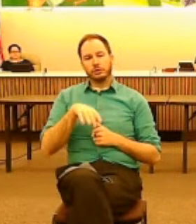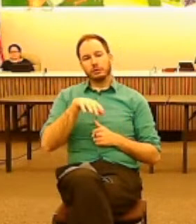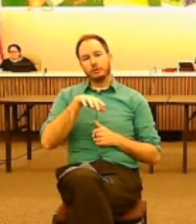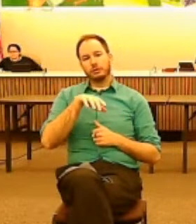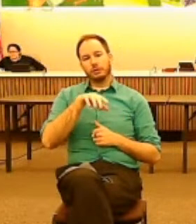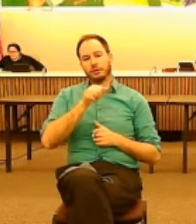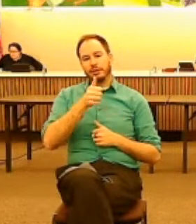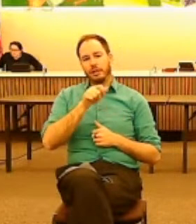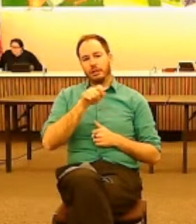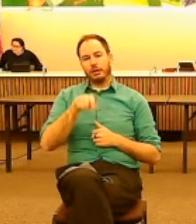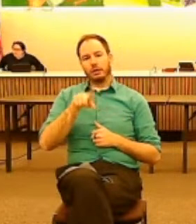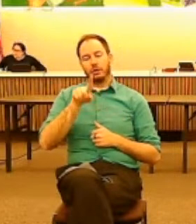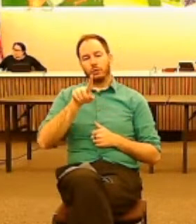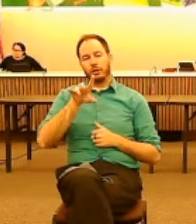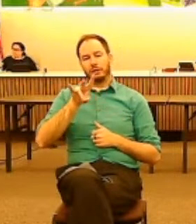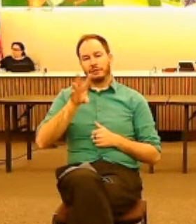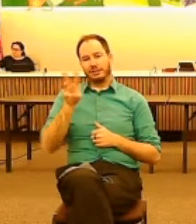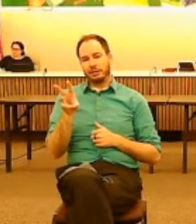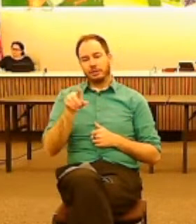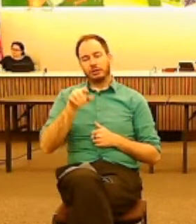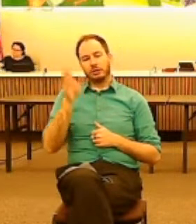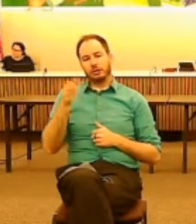resolution number